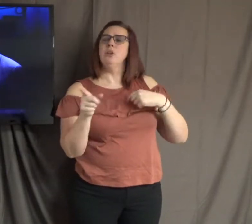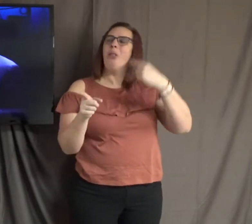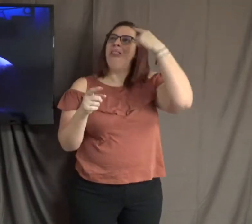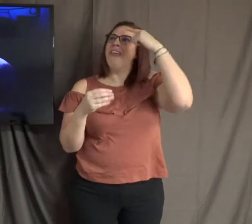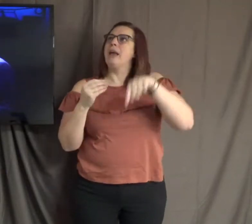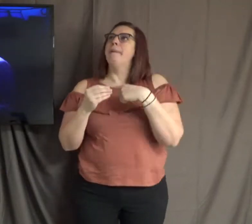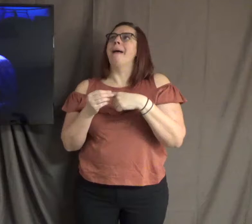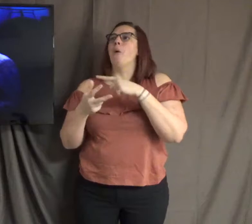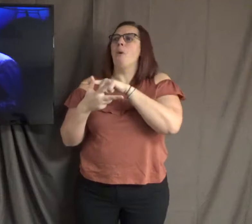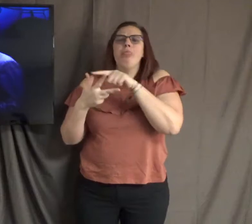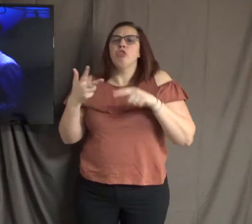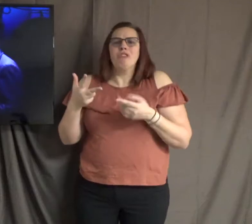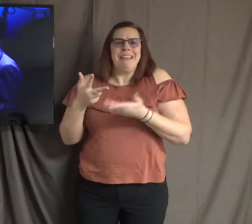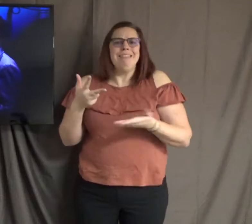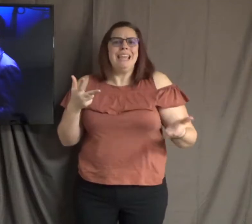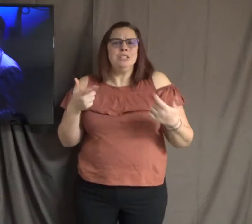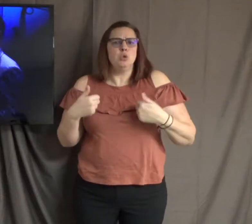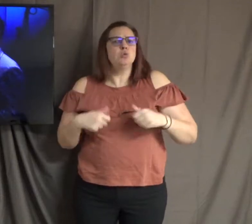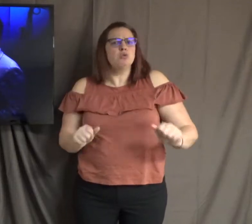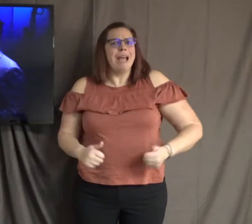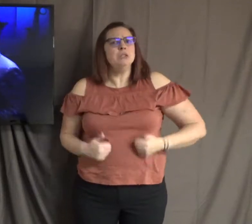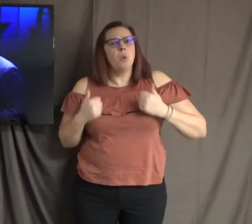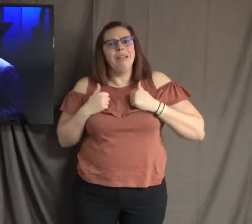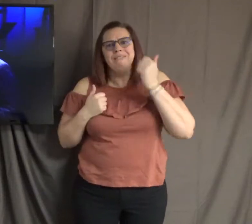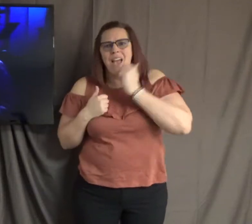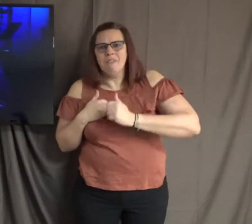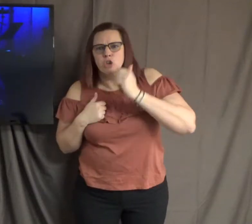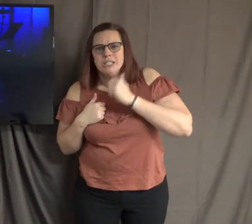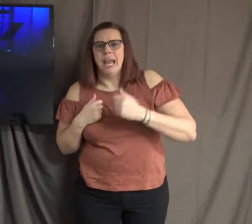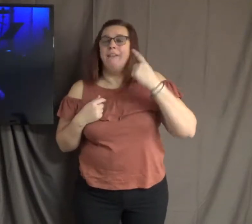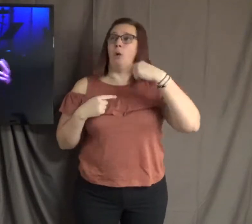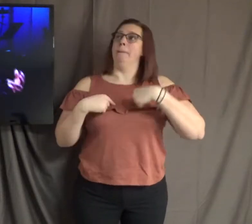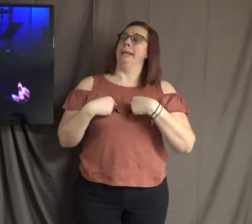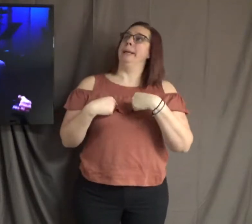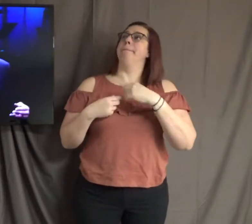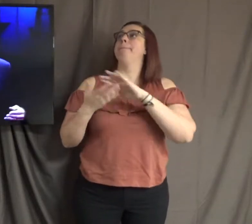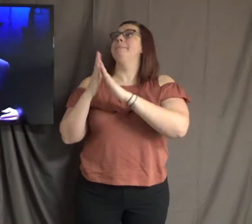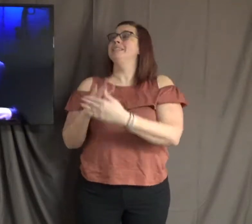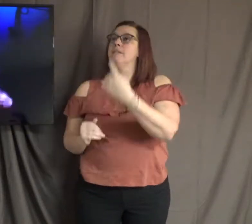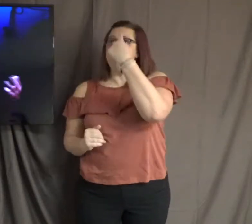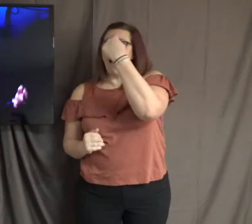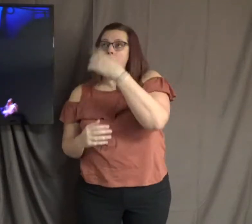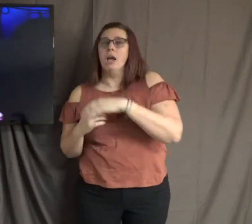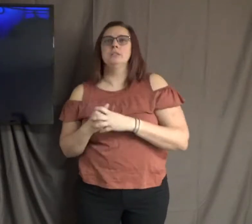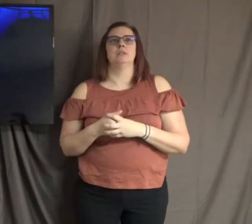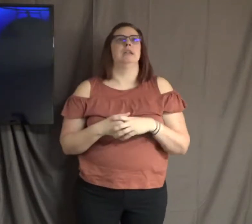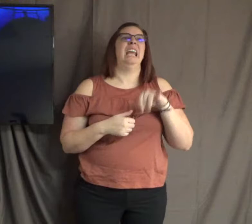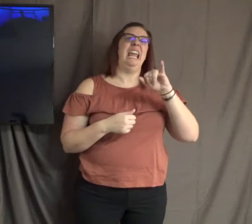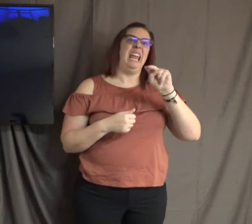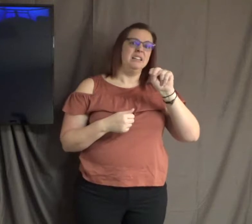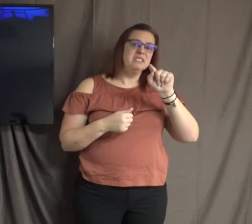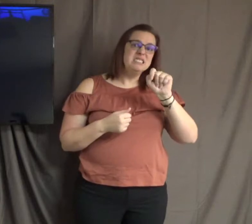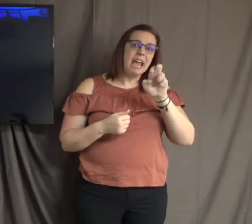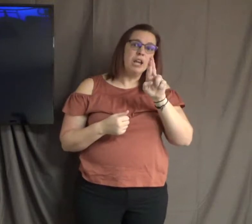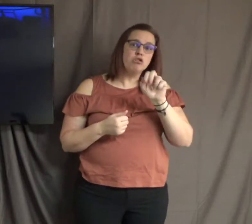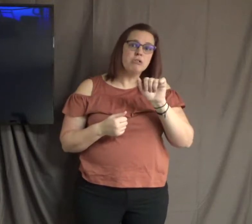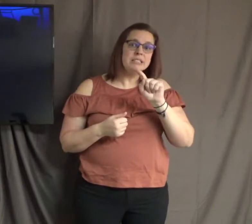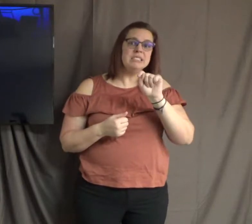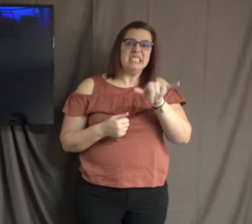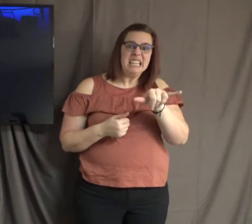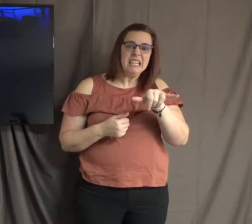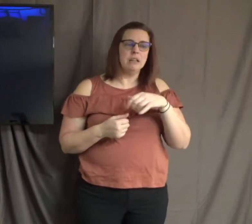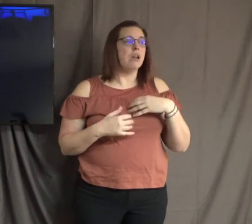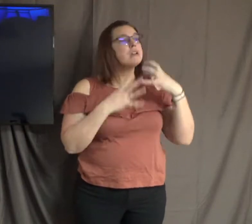live every day? For me, peace of mind, integrity, compassion. I try to live those